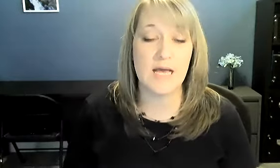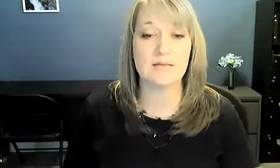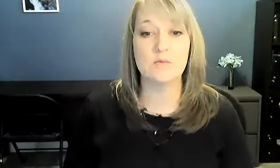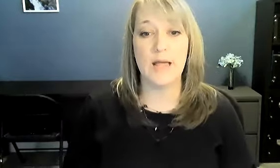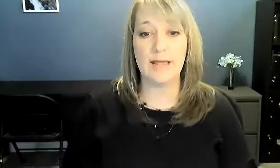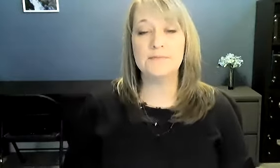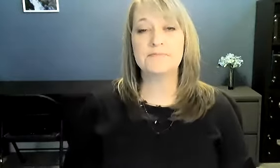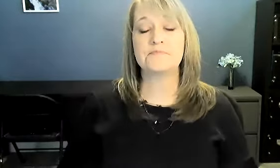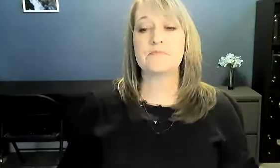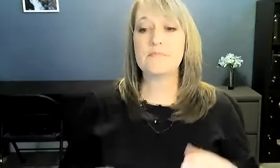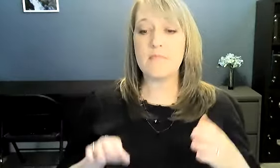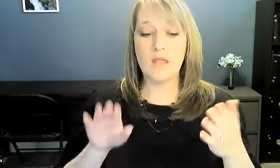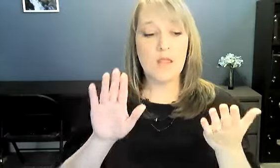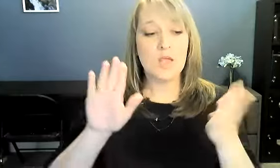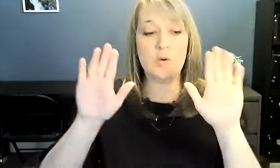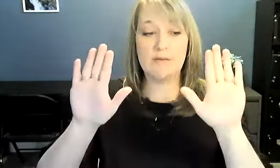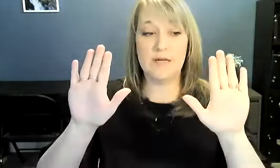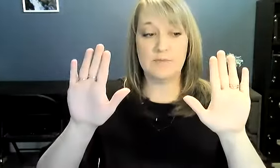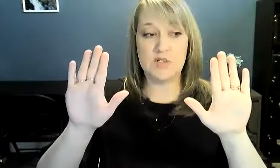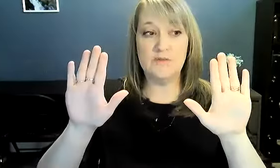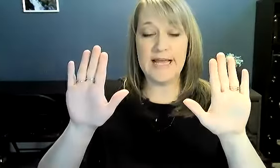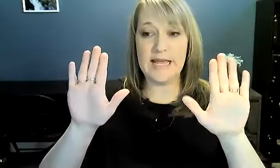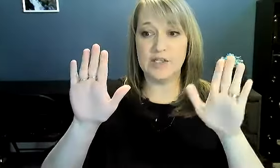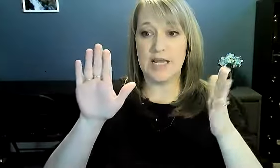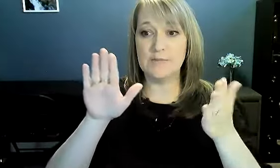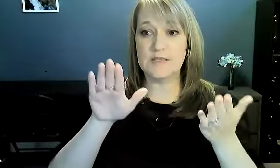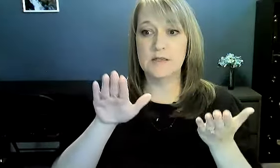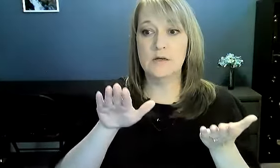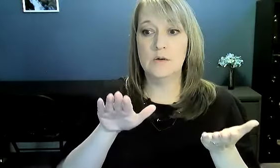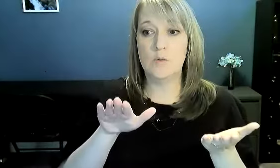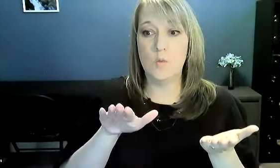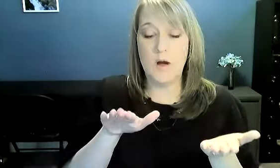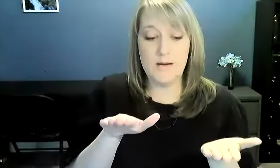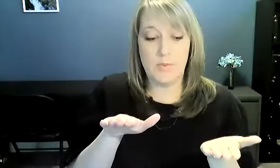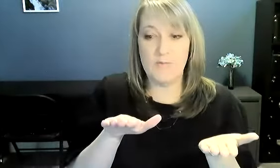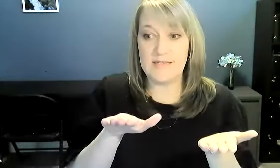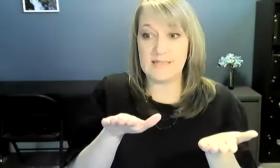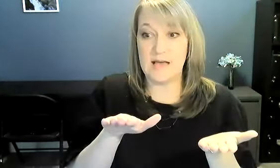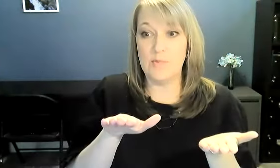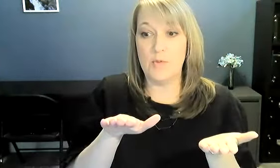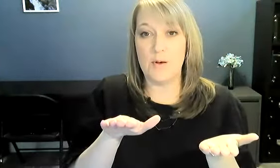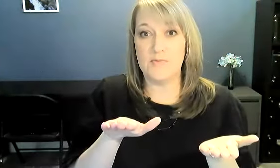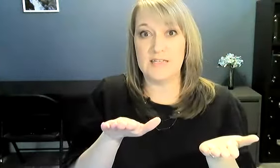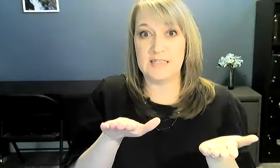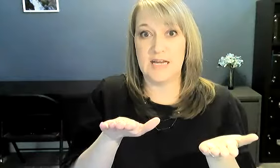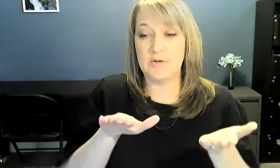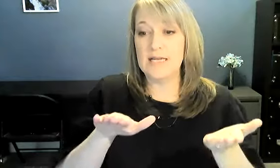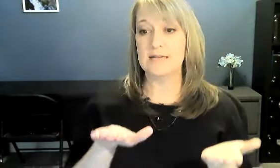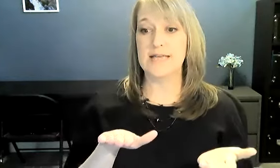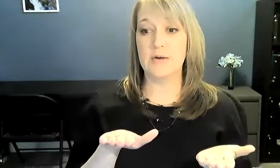passed away, you have 2 flat hand shapes. One palm faces up, one palm faces down. It's out here